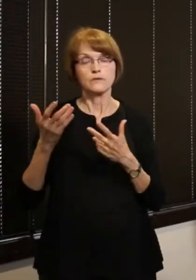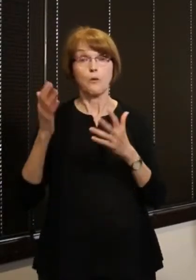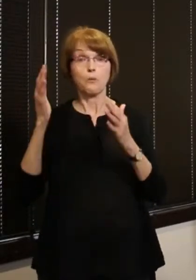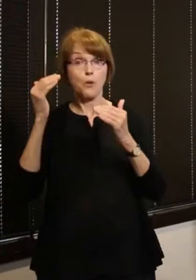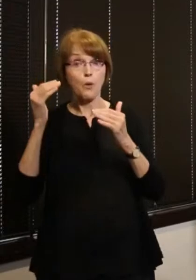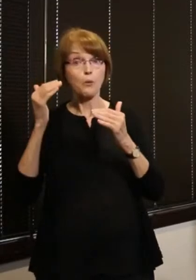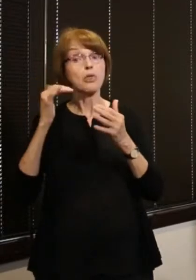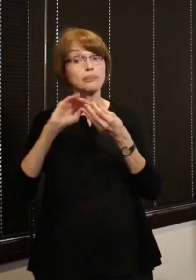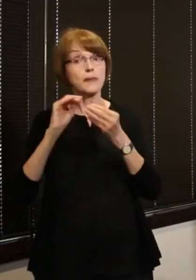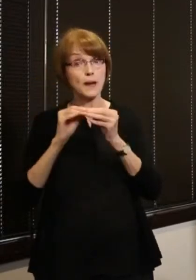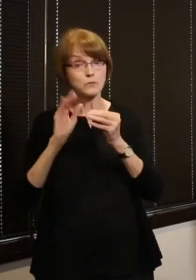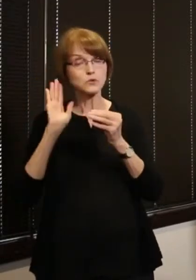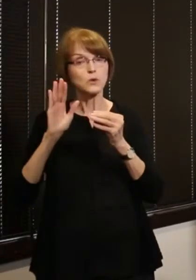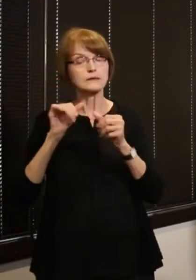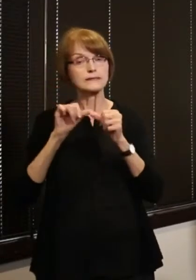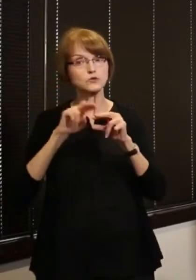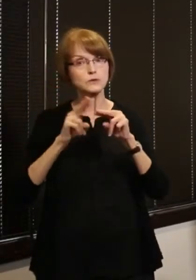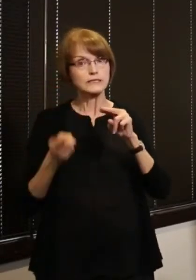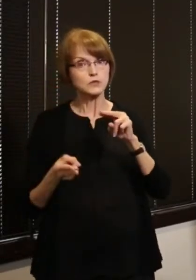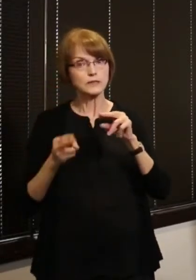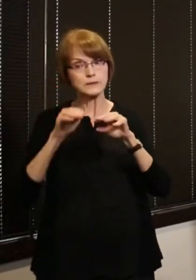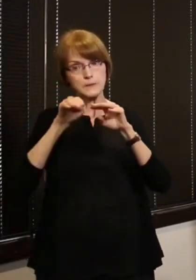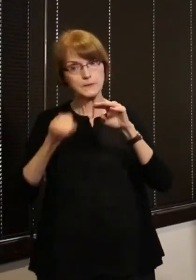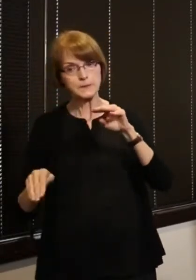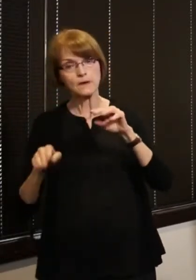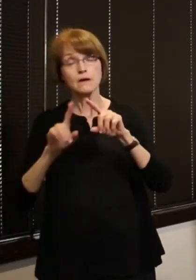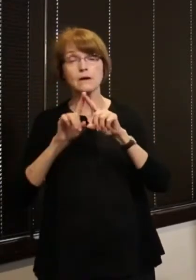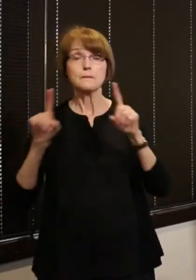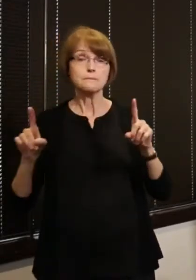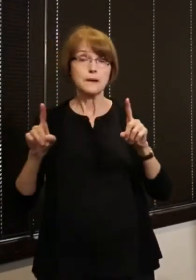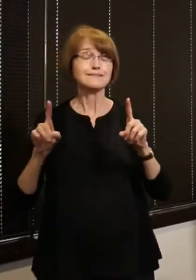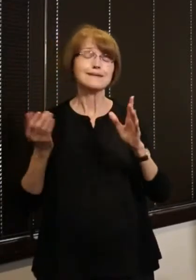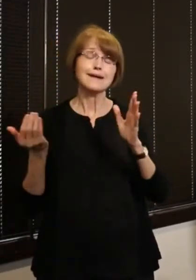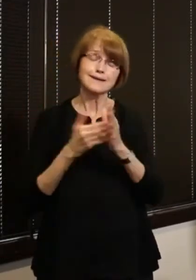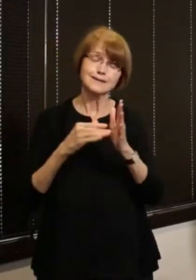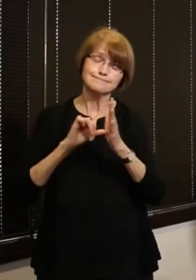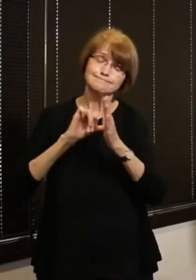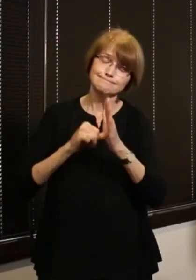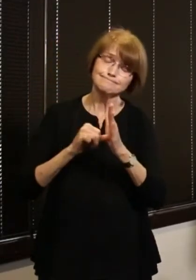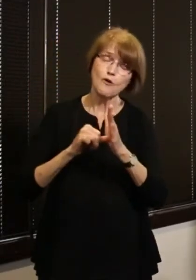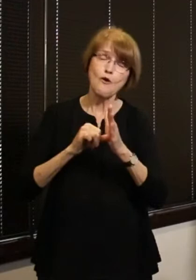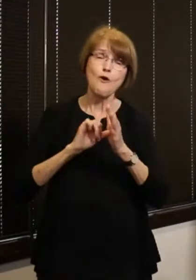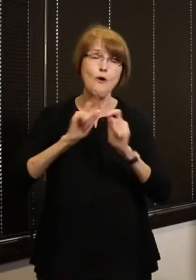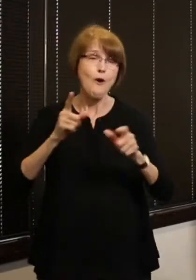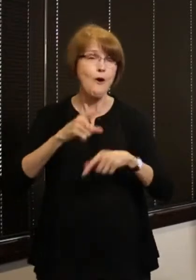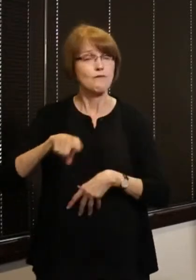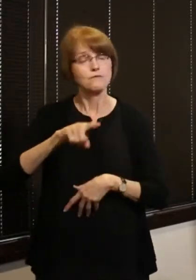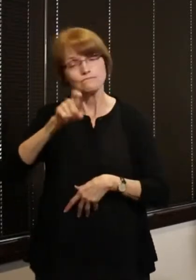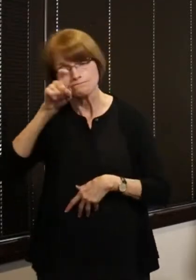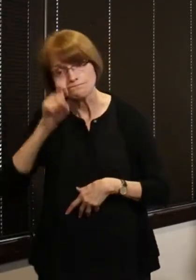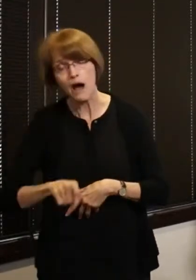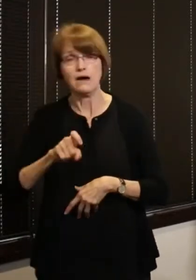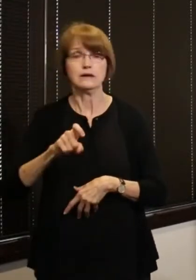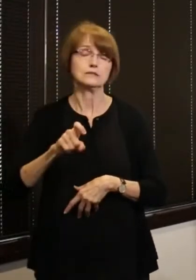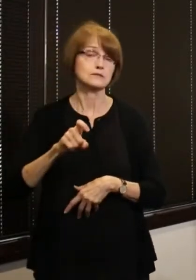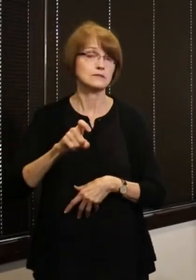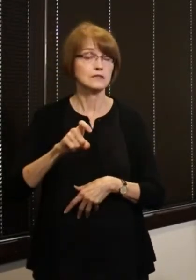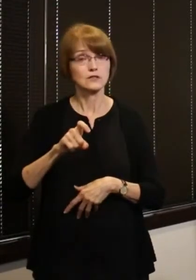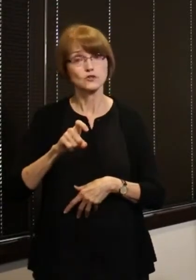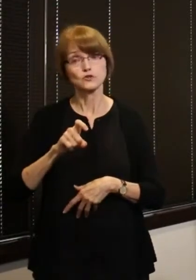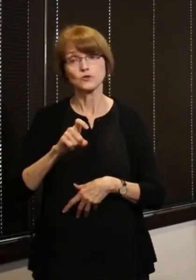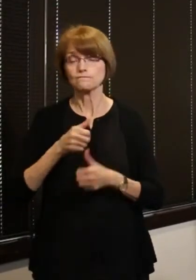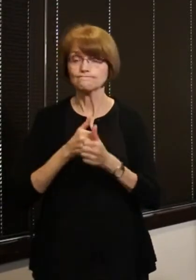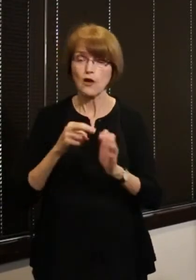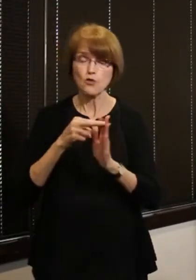will continue to decrease, but it really takes everybody contributing if we want to continue to see all of those numbers headed in the